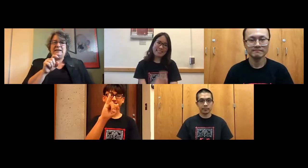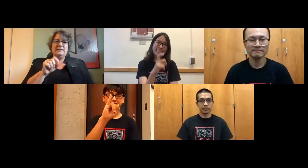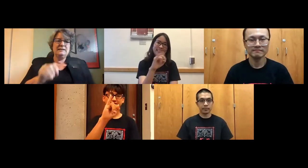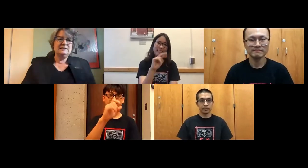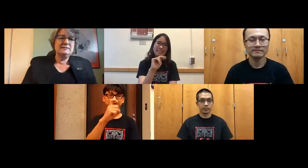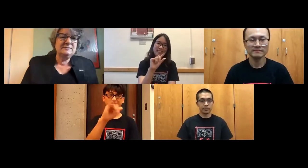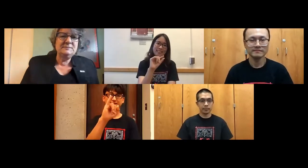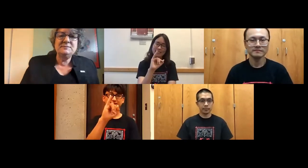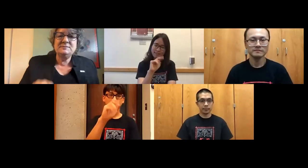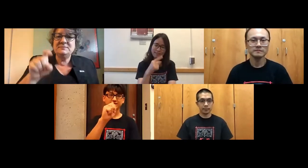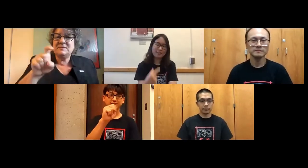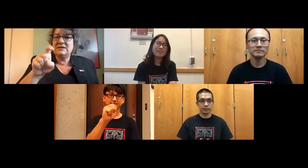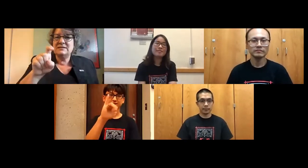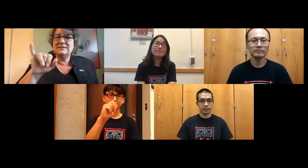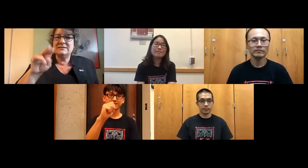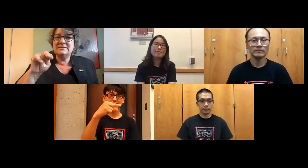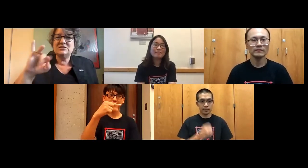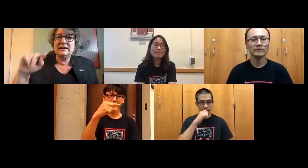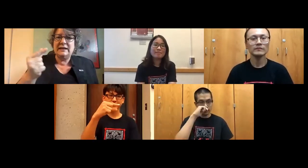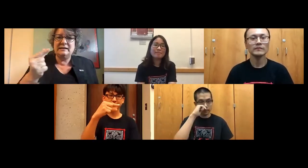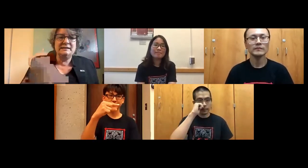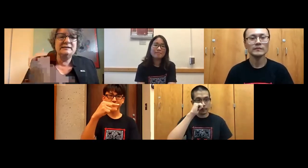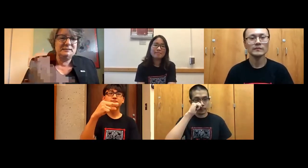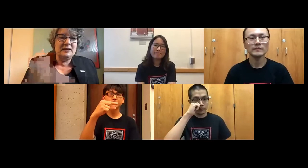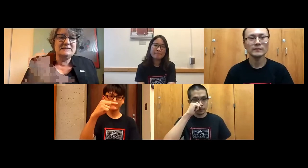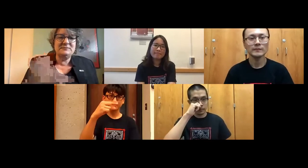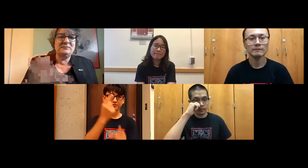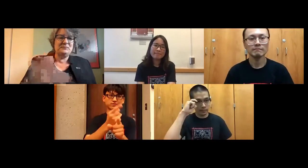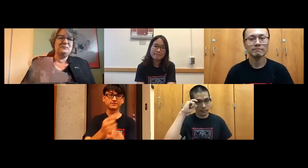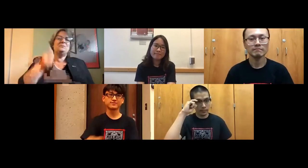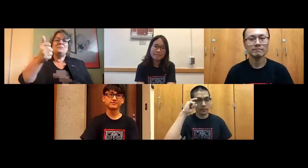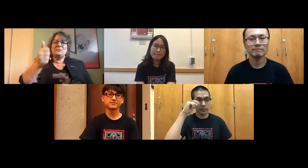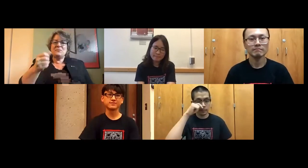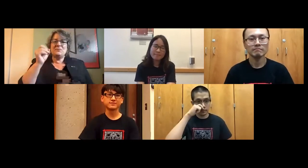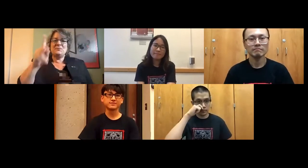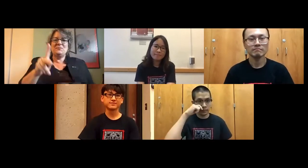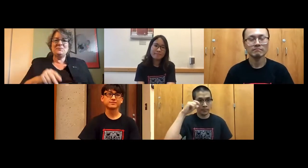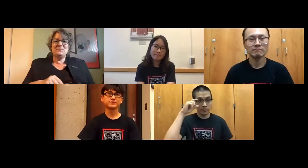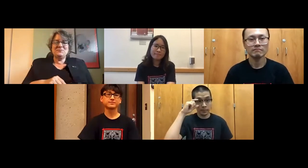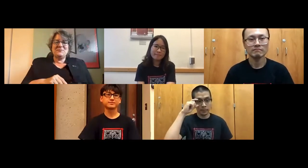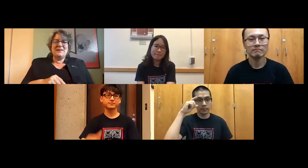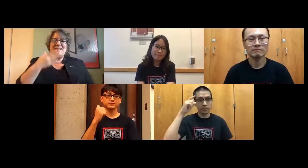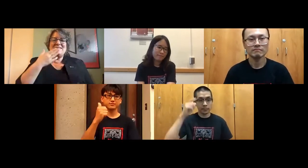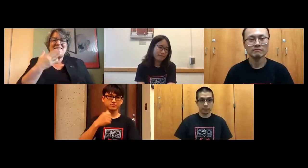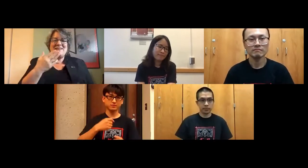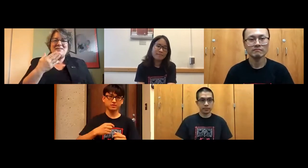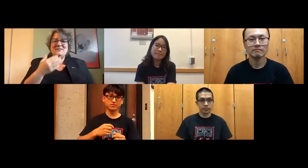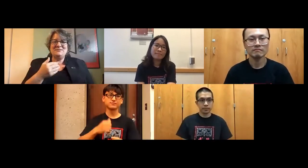Xining. Xining. Xining. Okay. Yes. All righty. Thank you. Thank you, Jenna. We know this